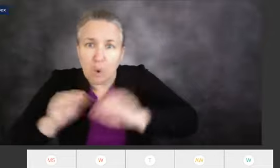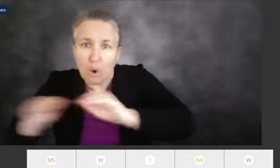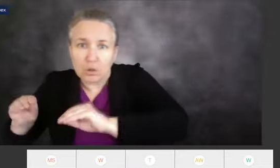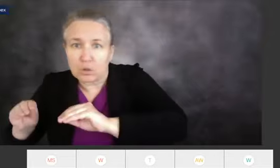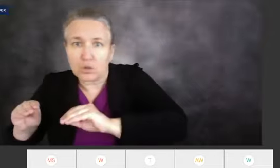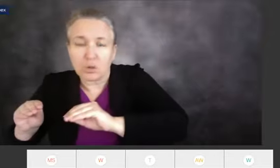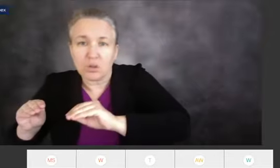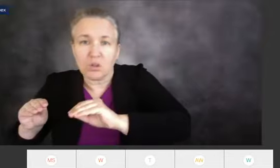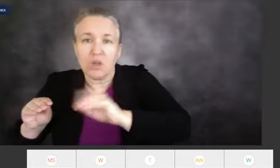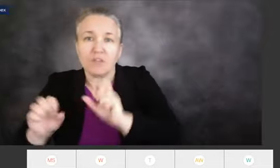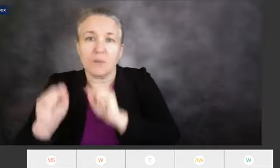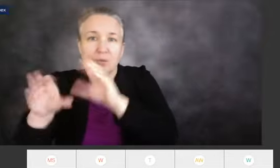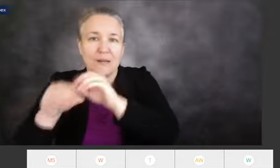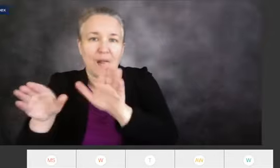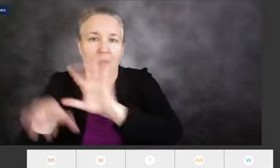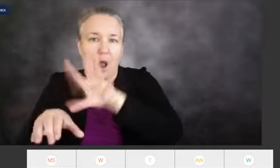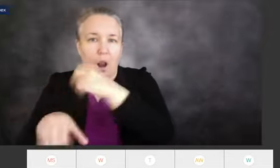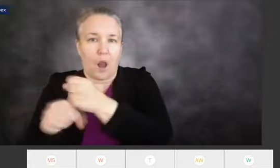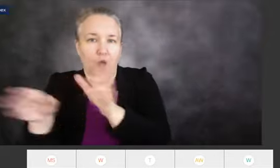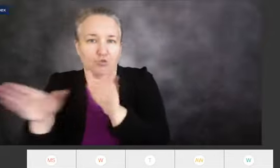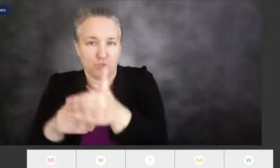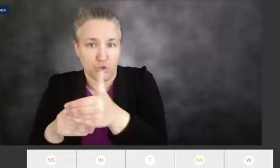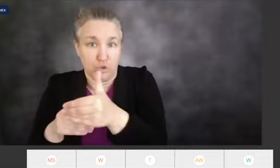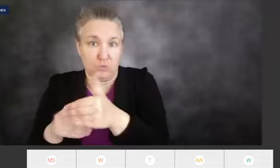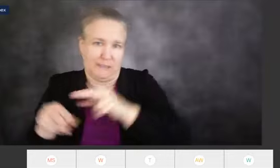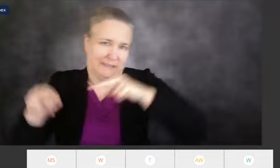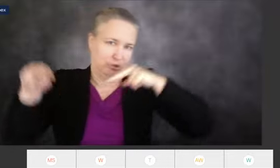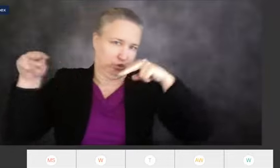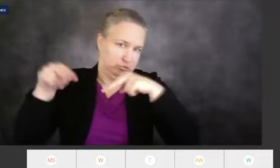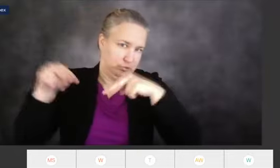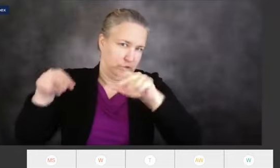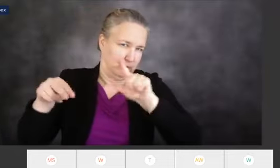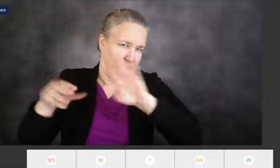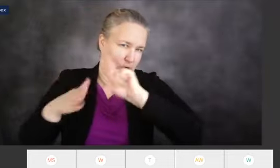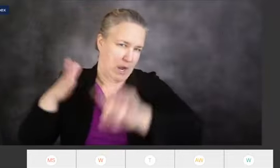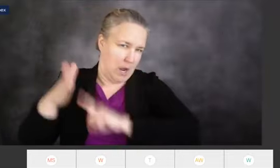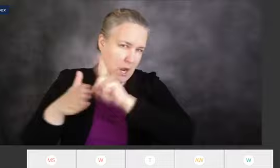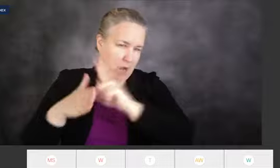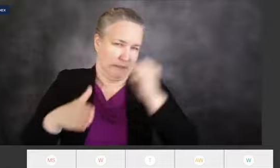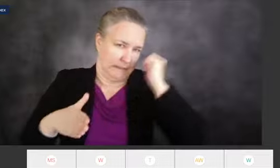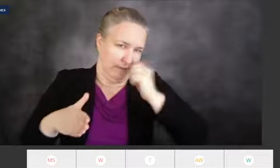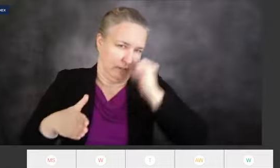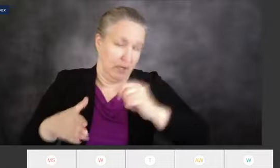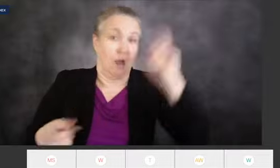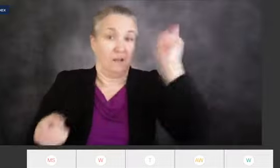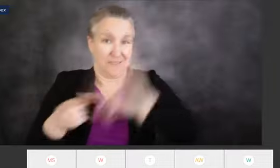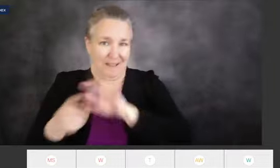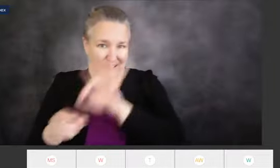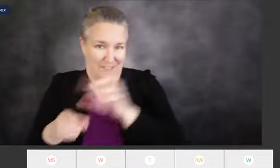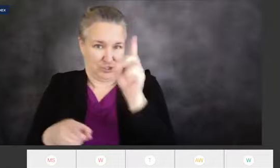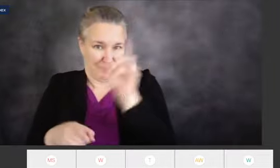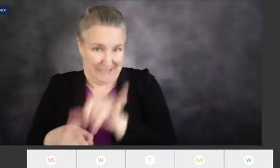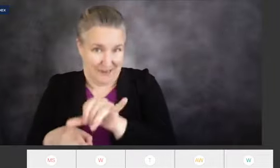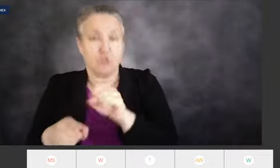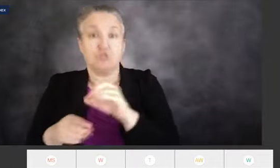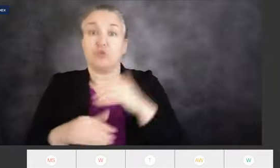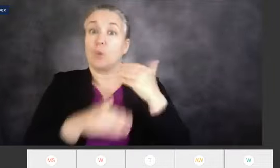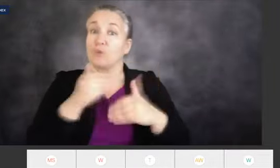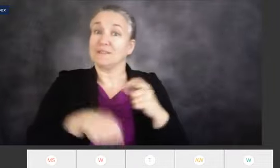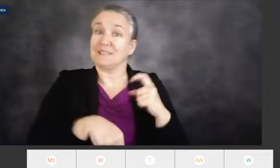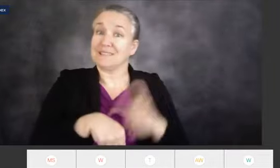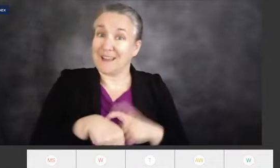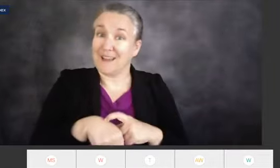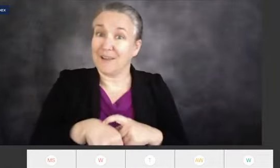put into a locked room under 24-hour surveillance where they'll be until Election Day. So the processing times to